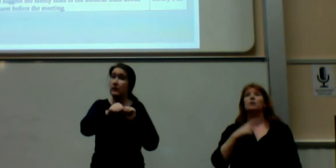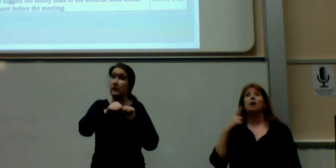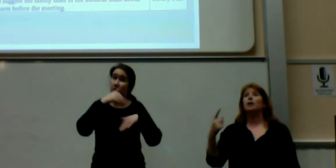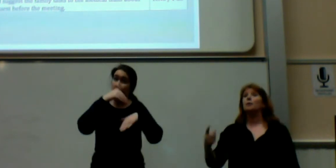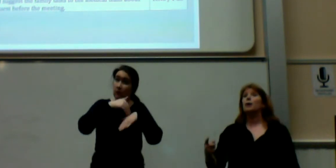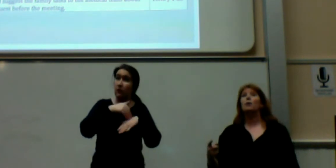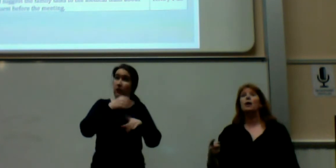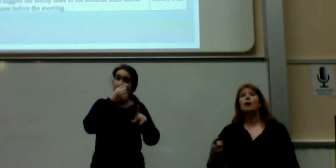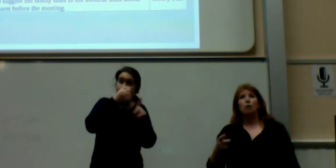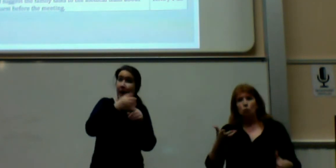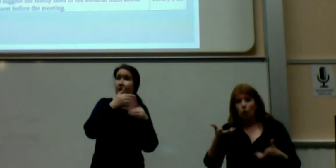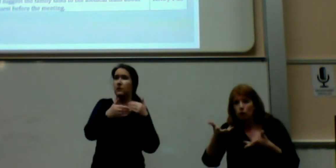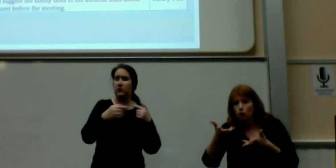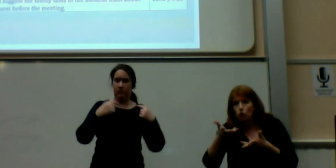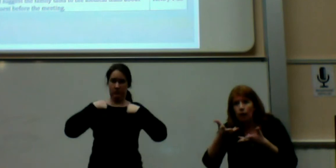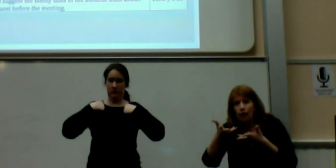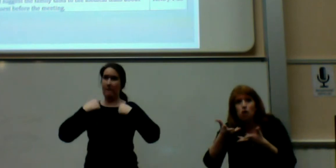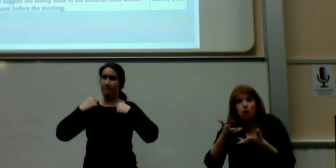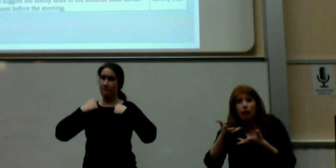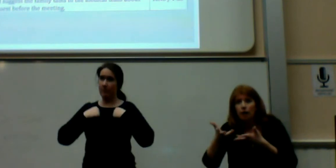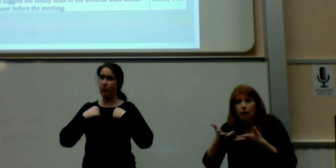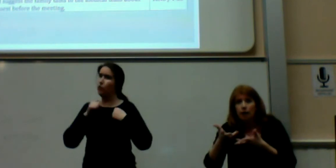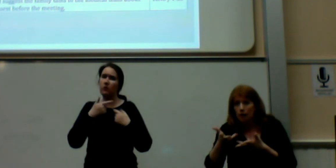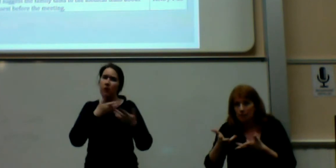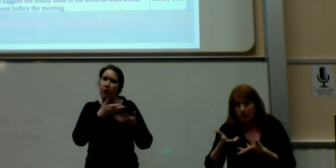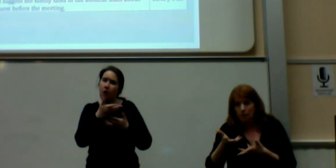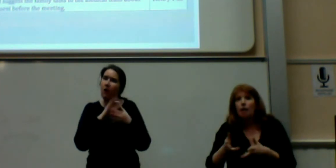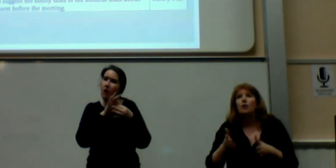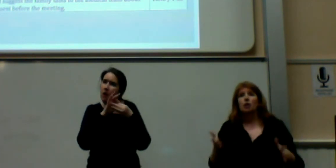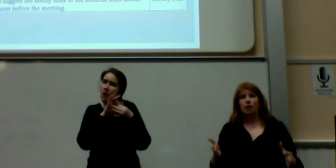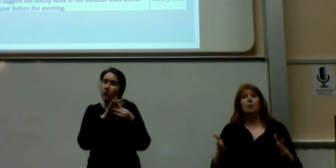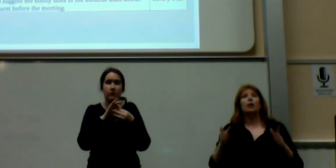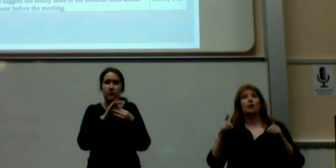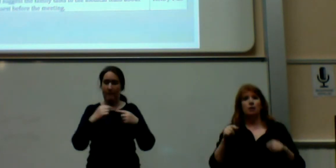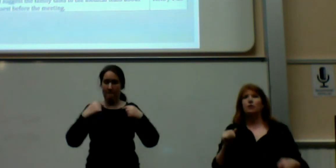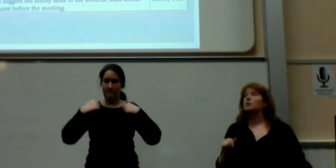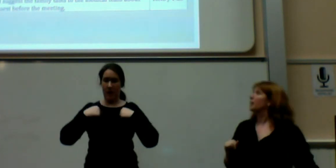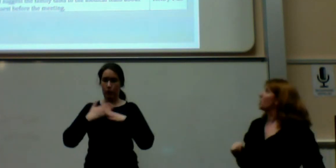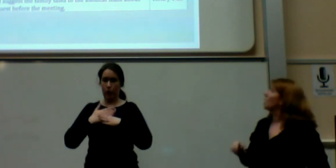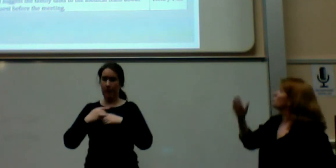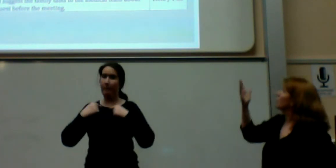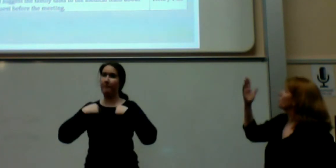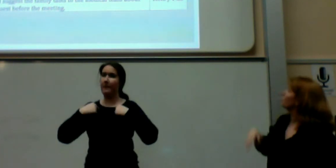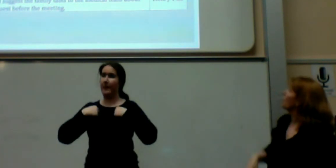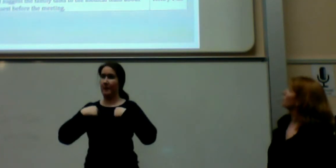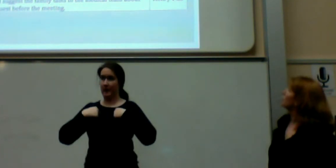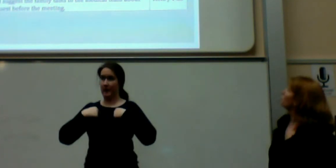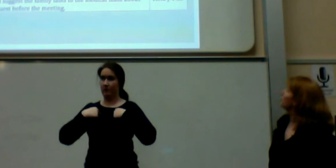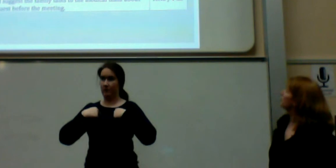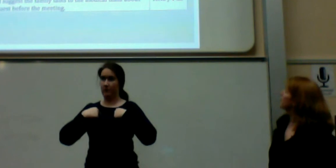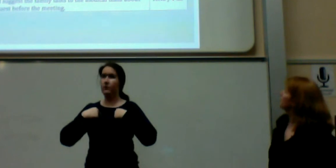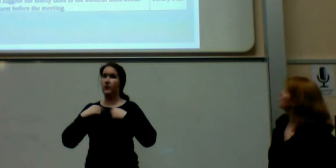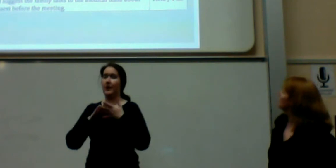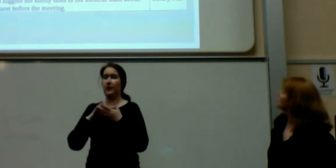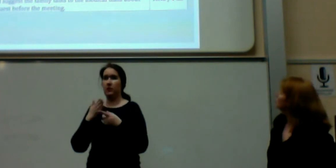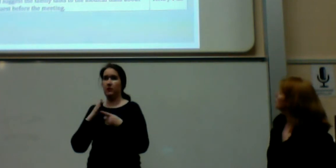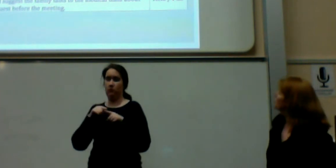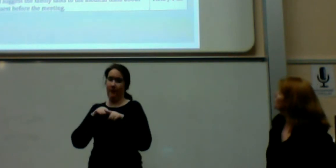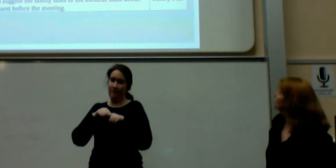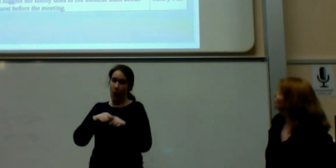They're not talking about what you and I share in common. They're talking about, here is my job. So that would have gotten the maintaining